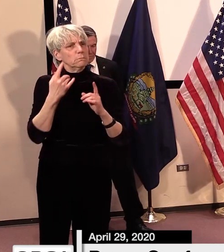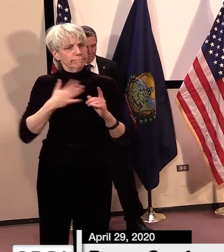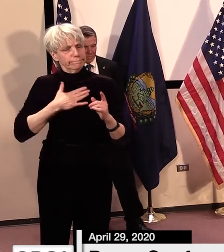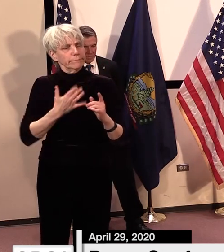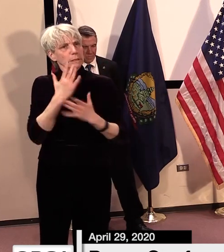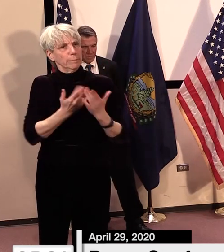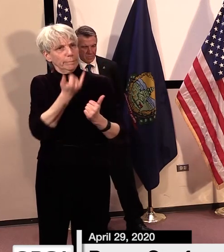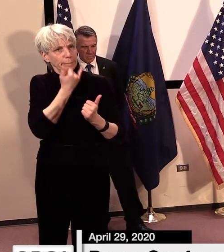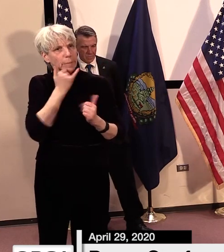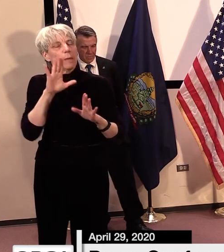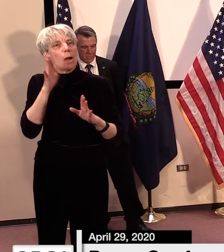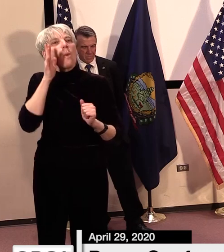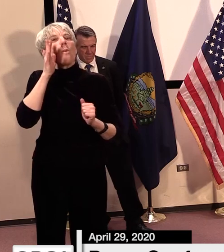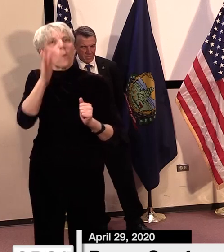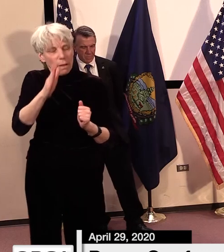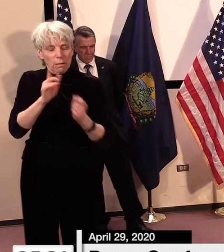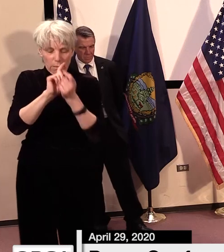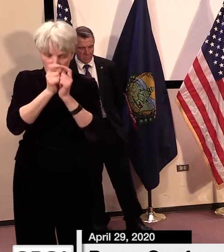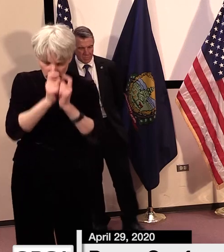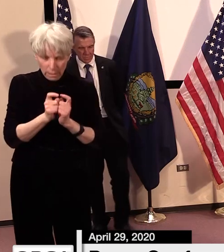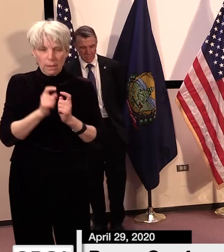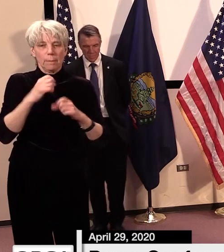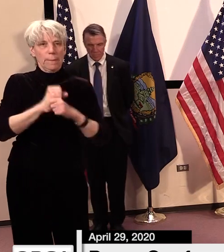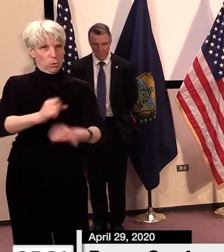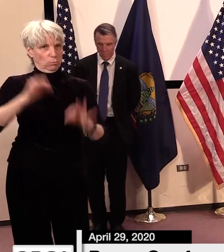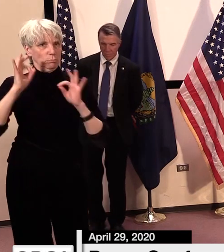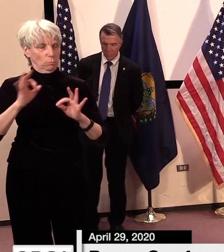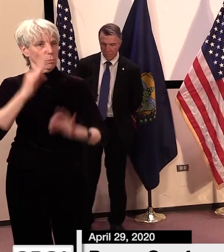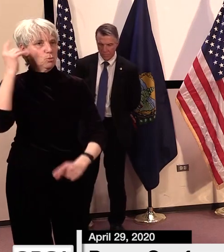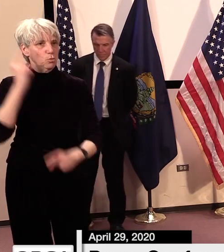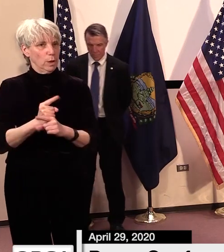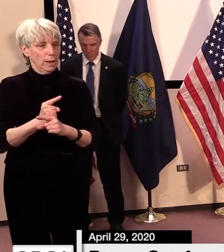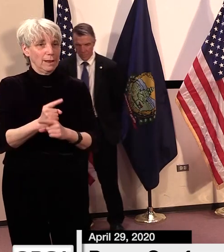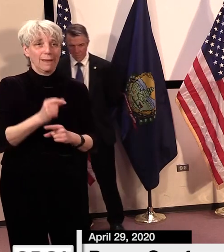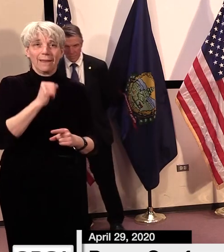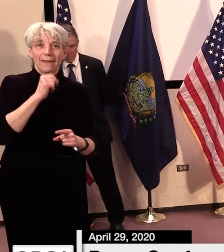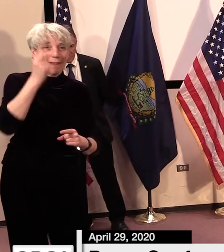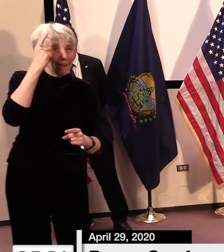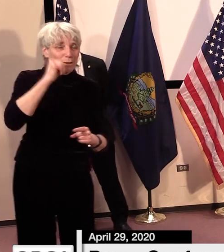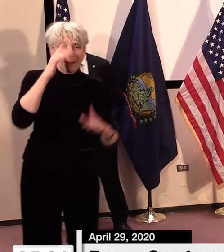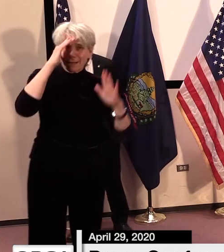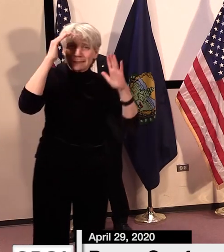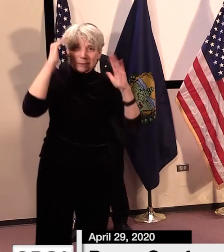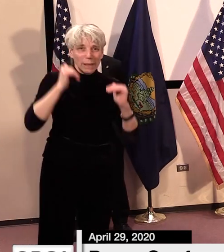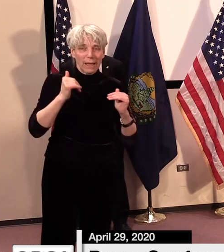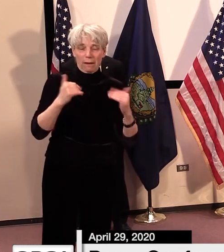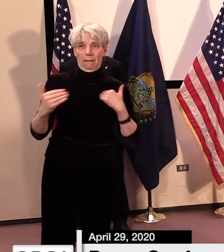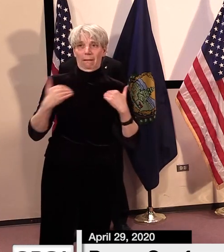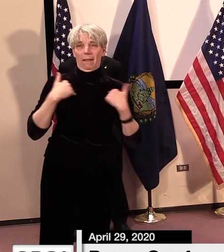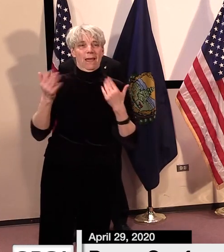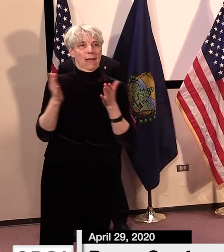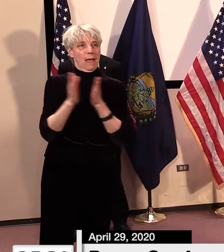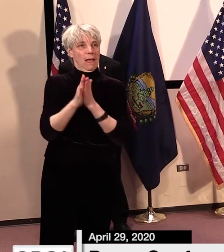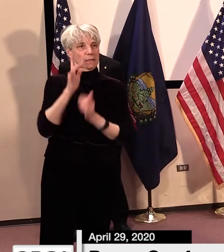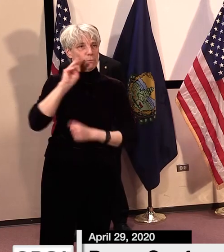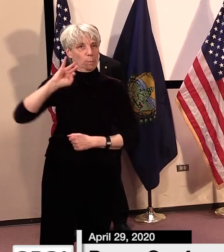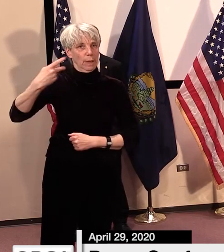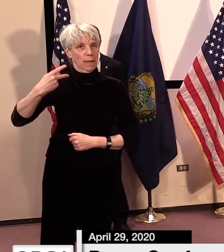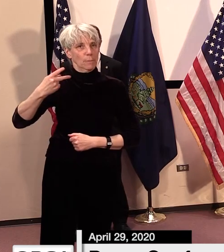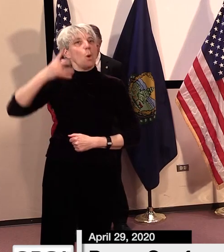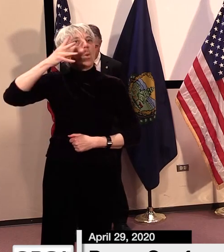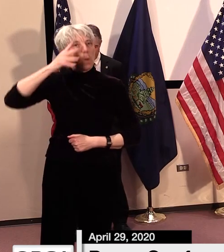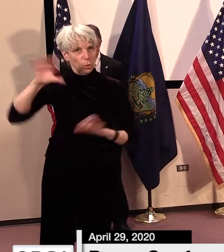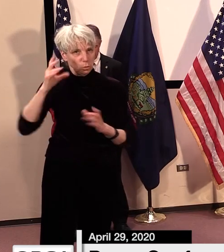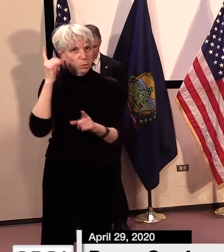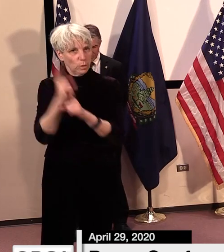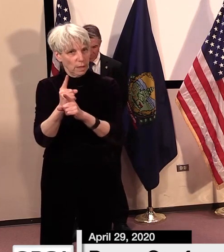a one-off adventure that we had not anticipated doing that we're starting to do now. In terms of